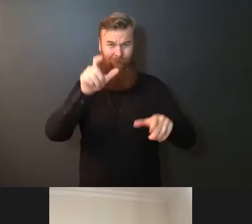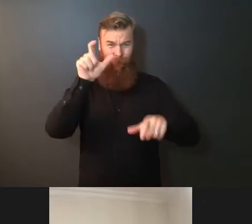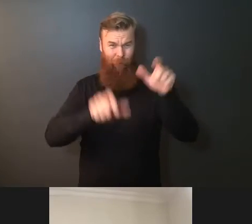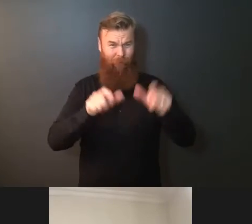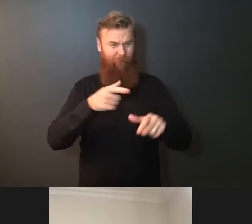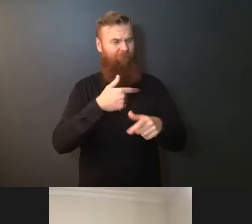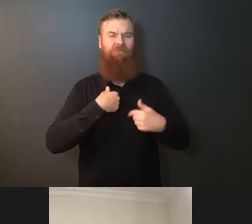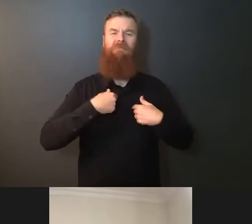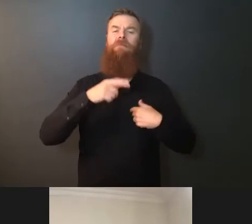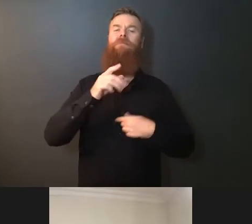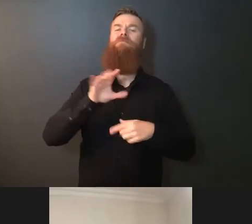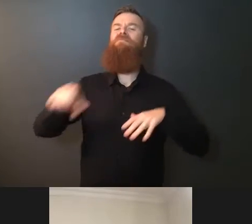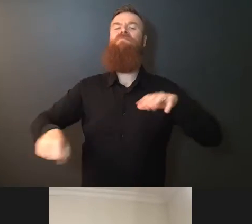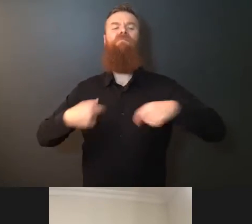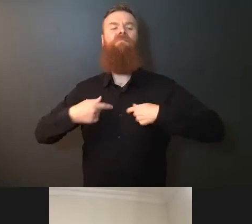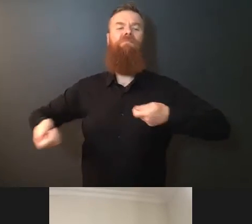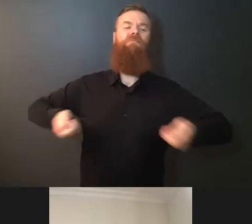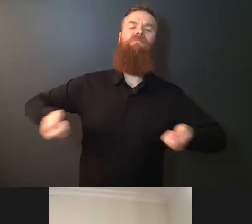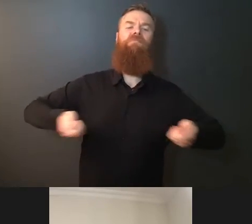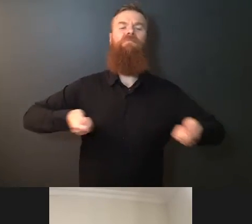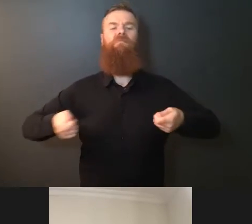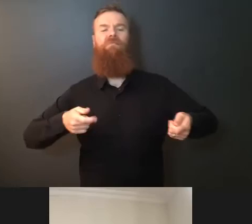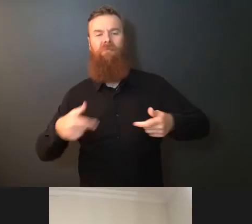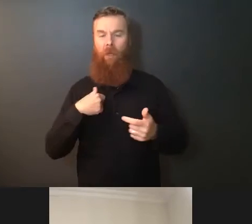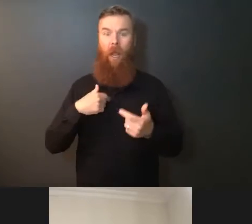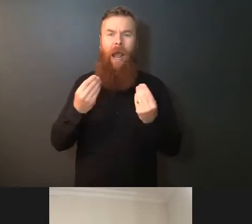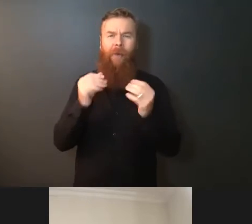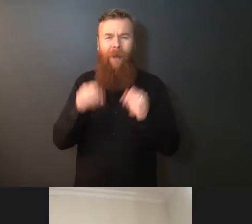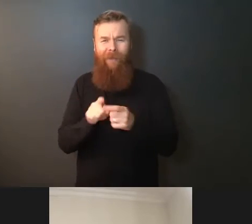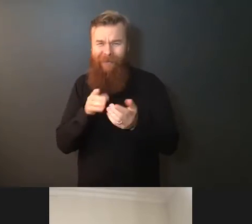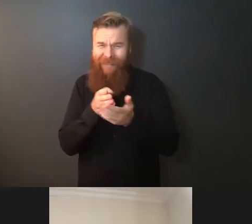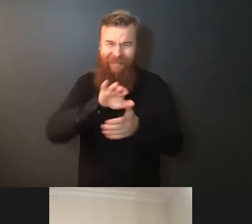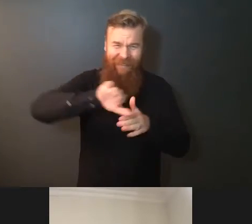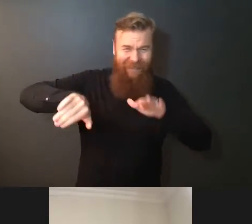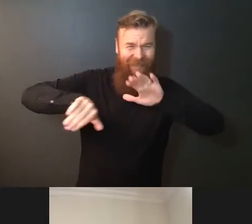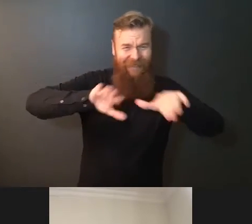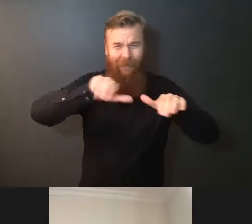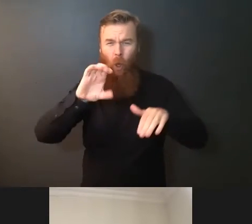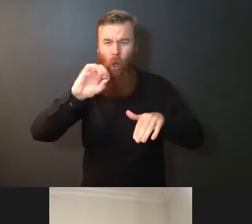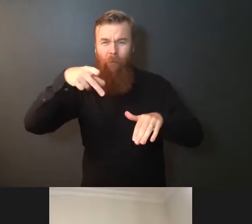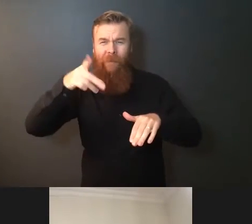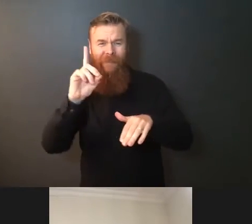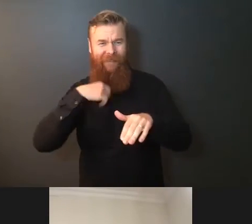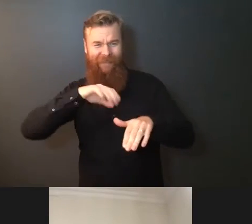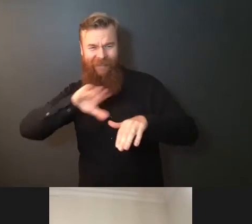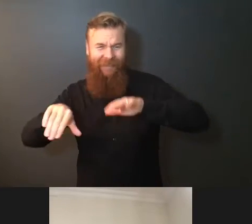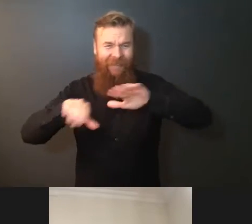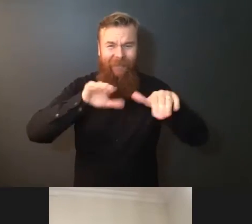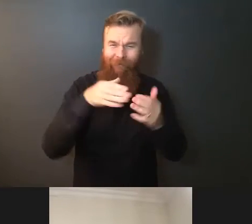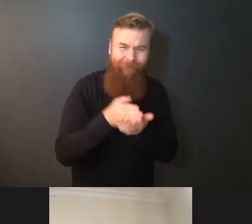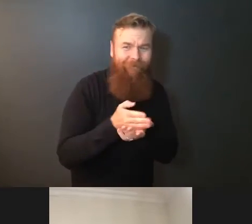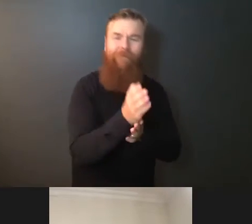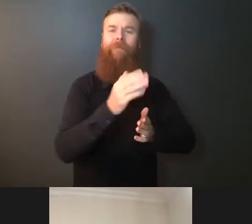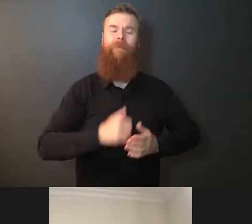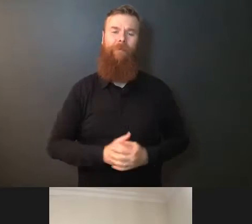my OPD supported me a lot on that. I remember that once I went to a regional